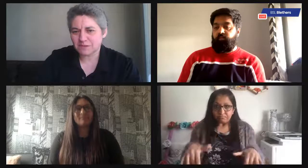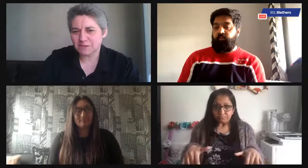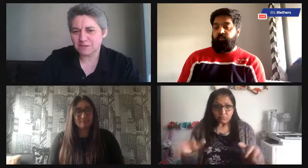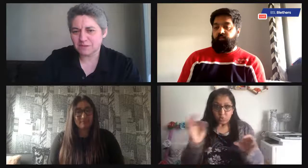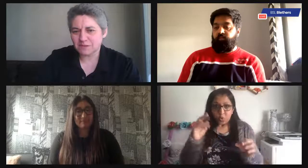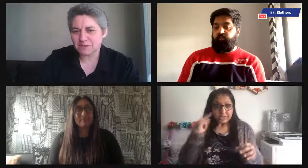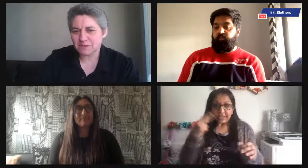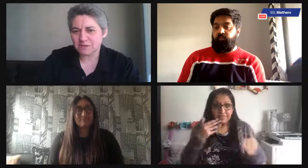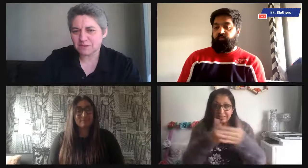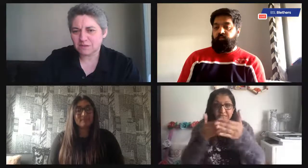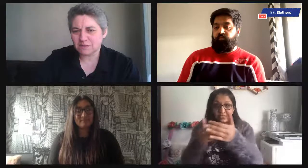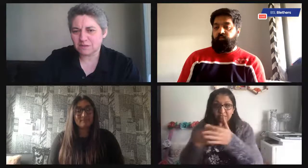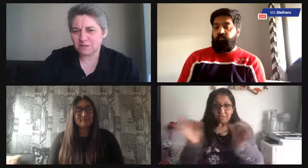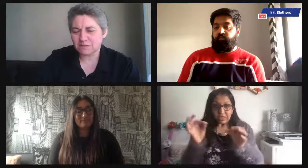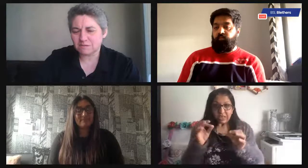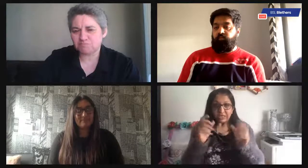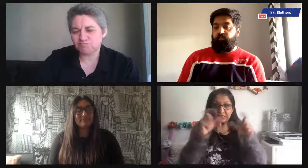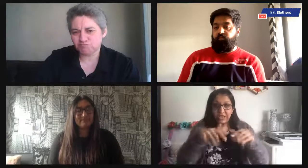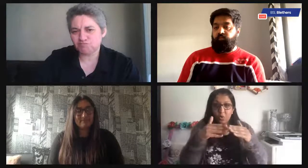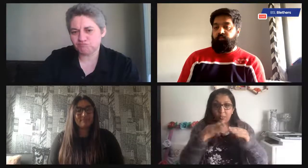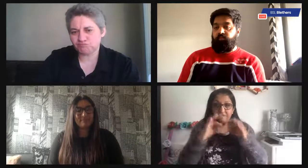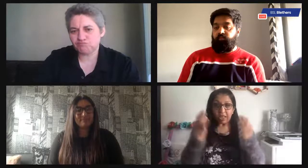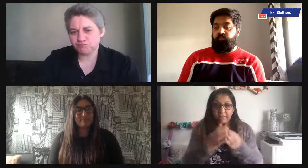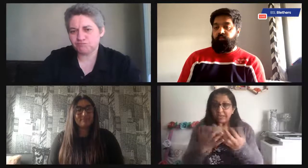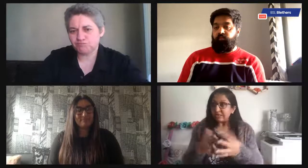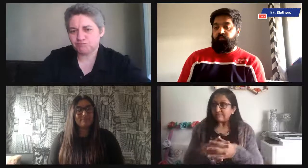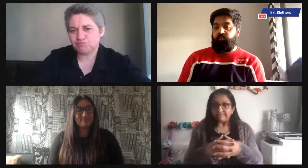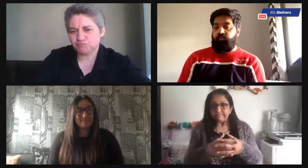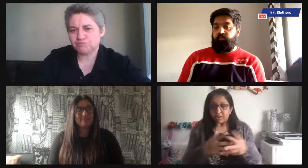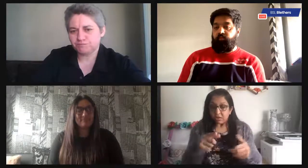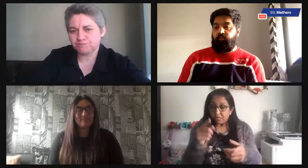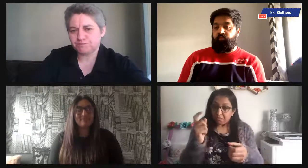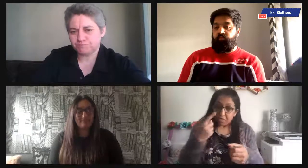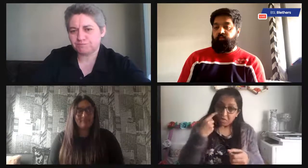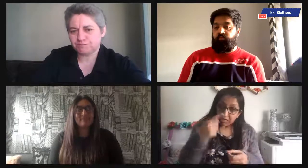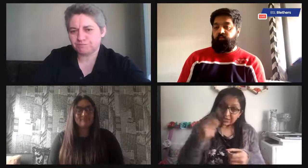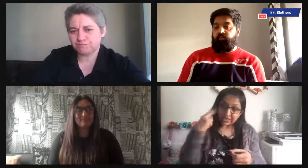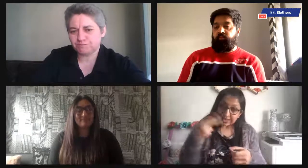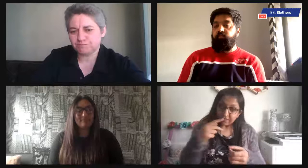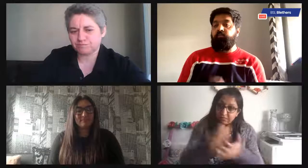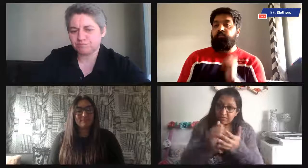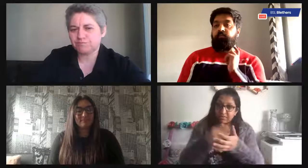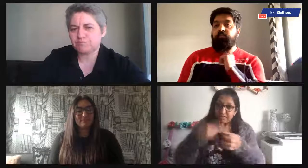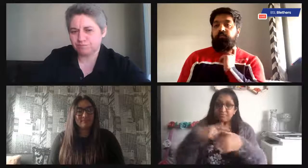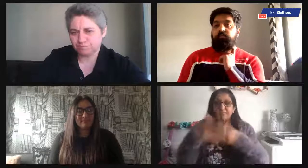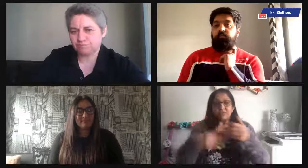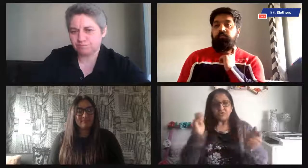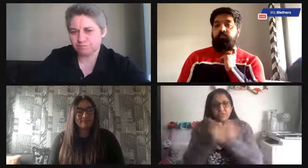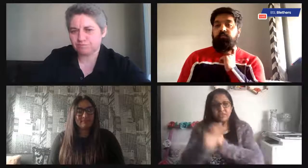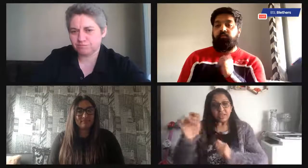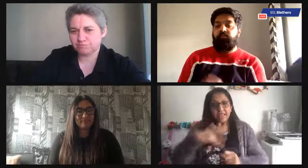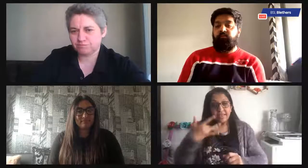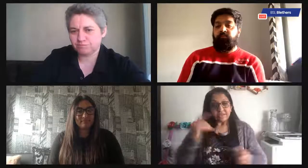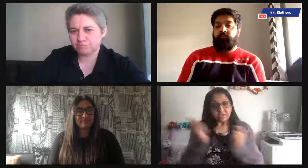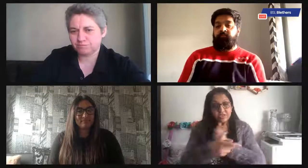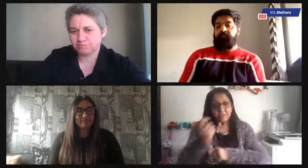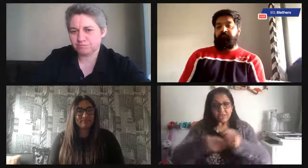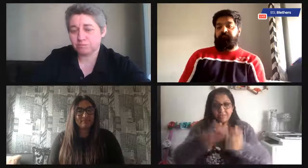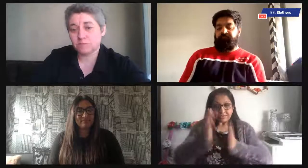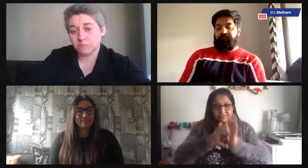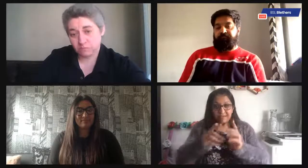been telling them it's so important for that kind of communication. You're sitting at home and can't communicate with your family,